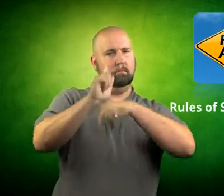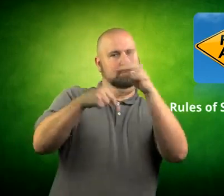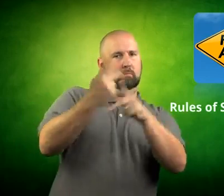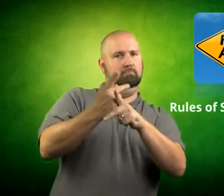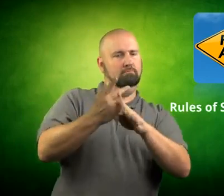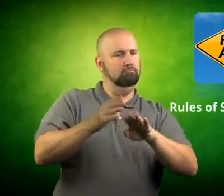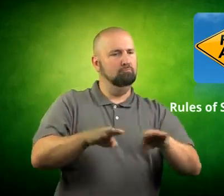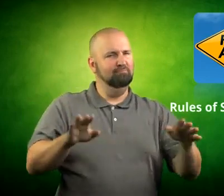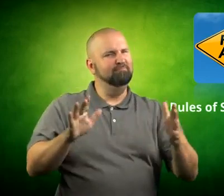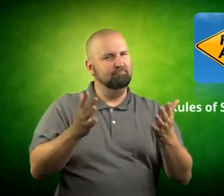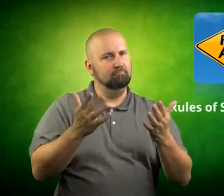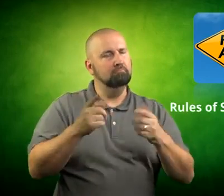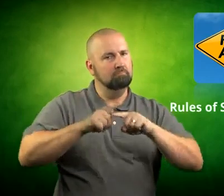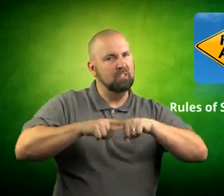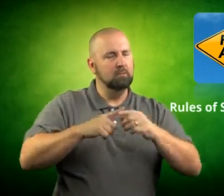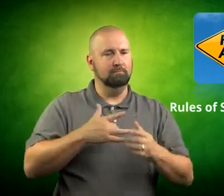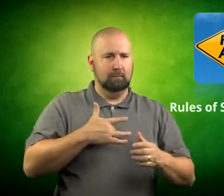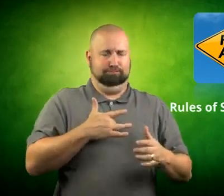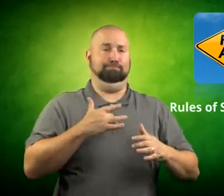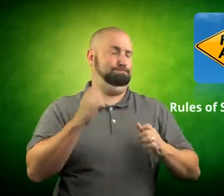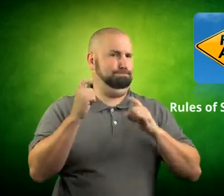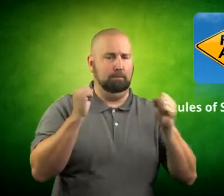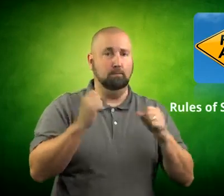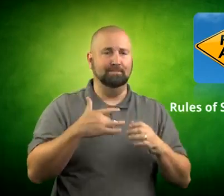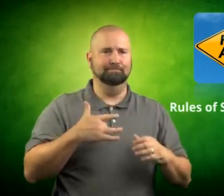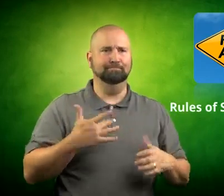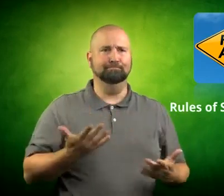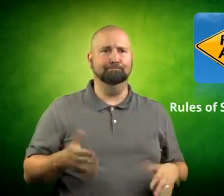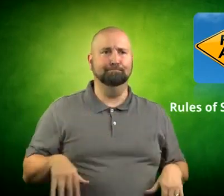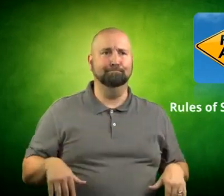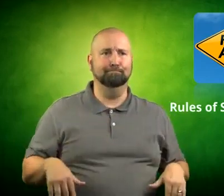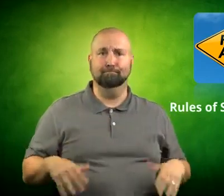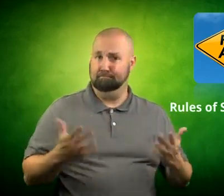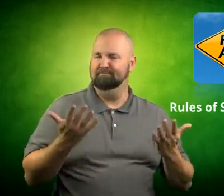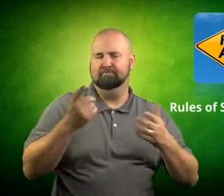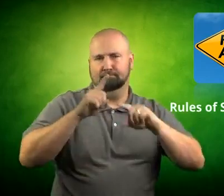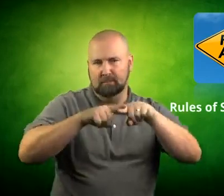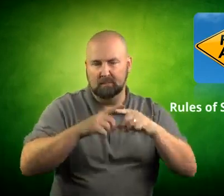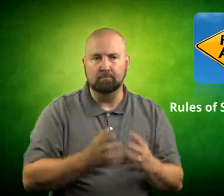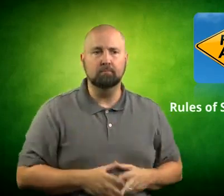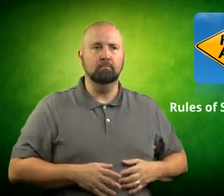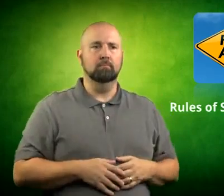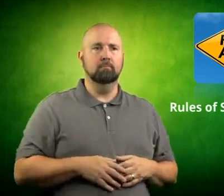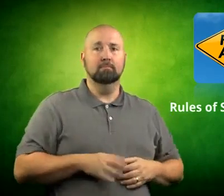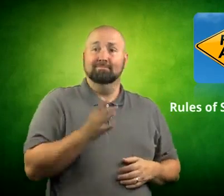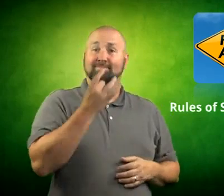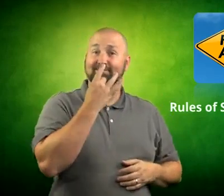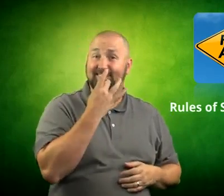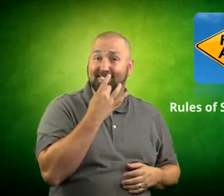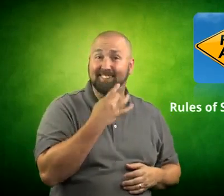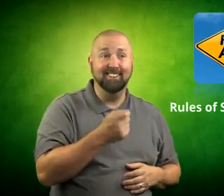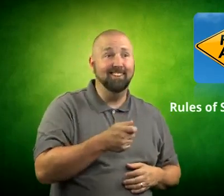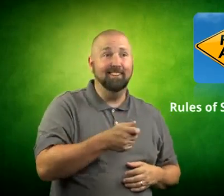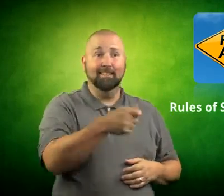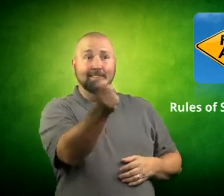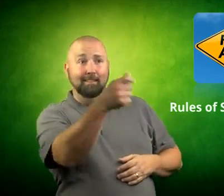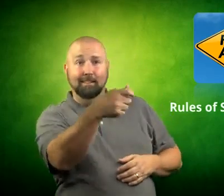may stomp on the floor, and depending on the material, that may carry far away or it may not.